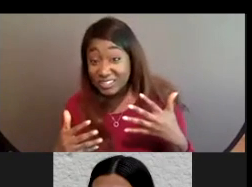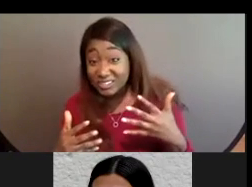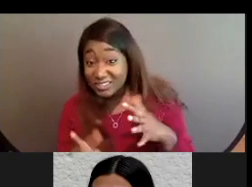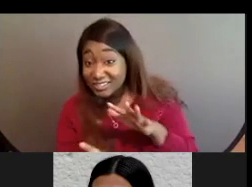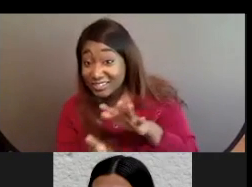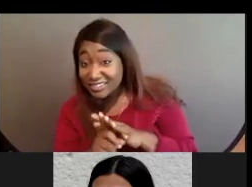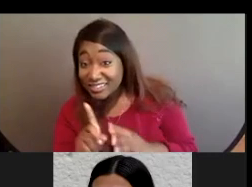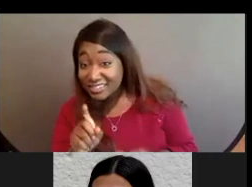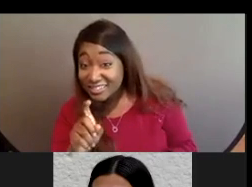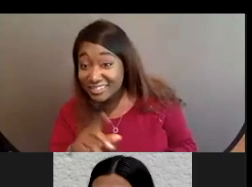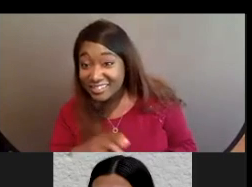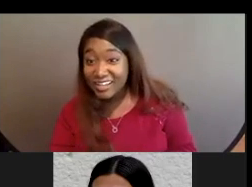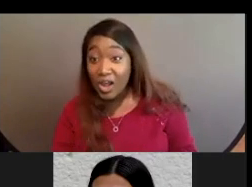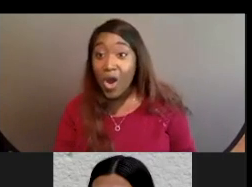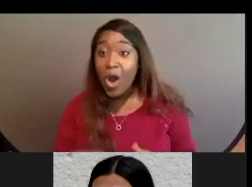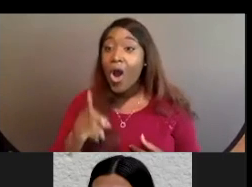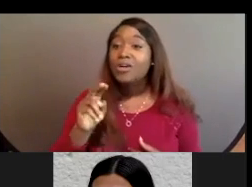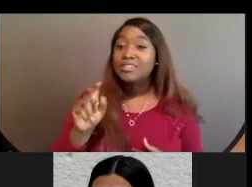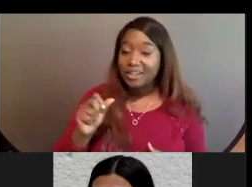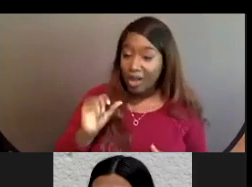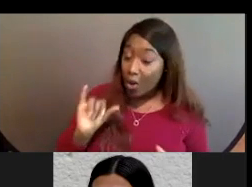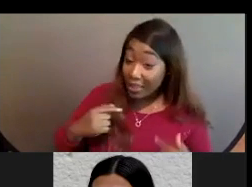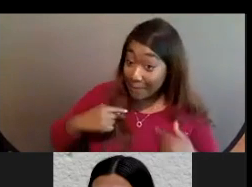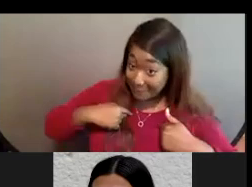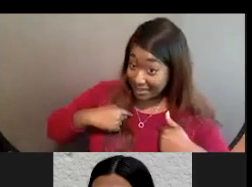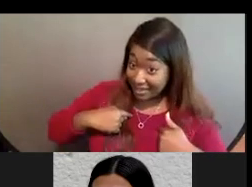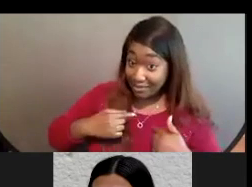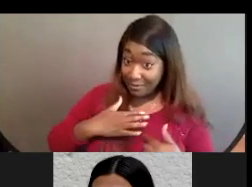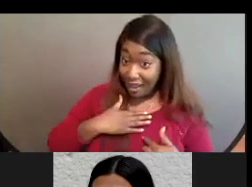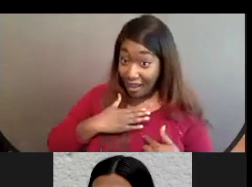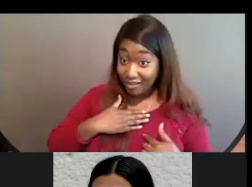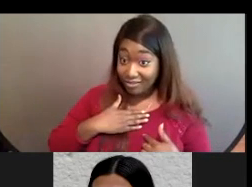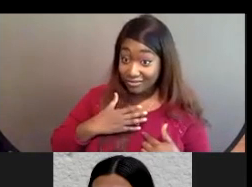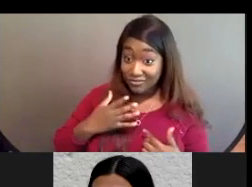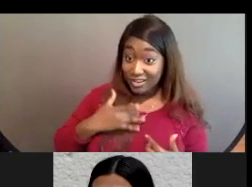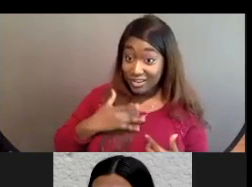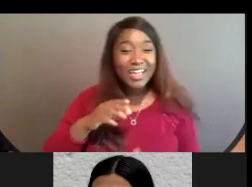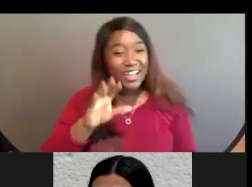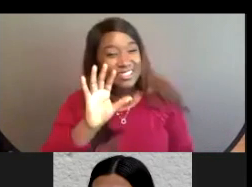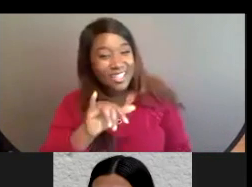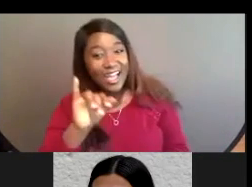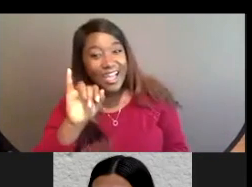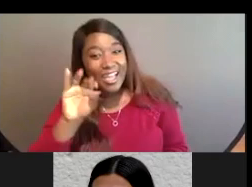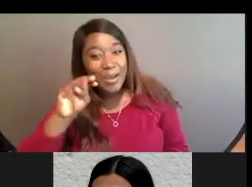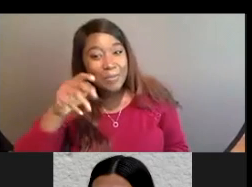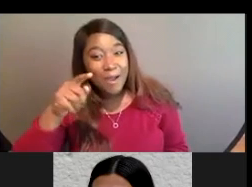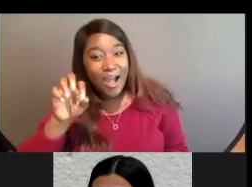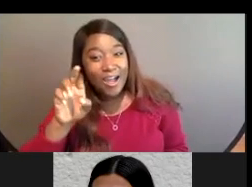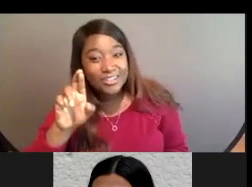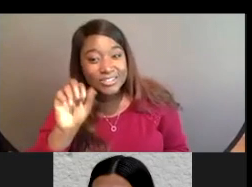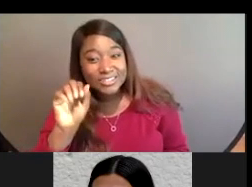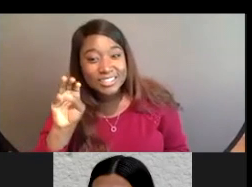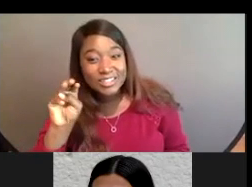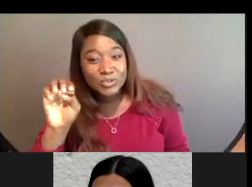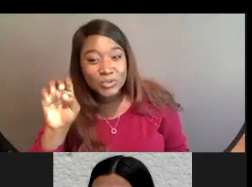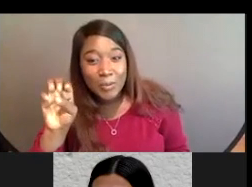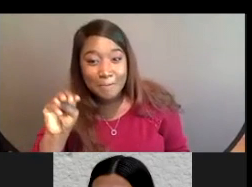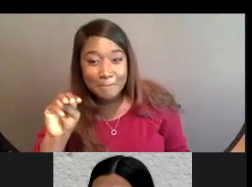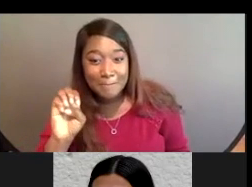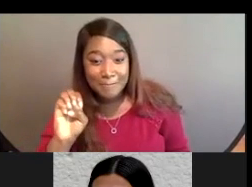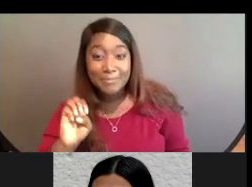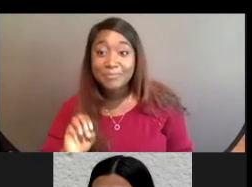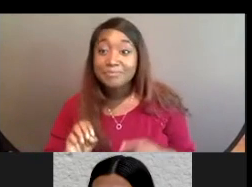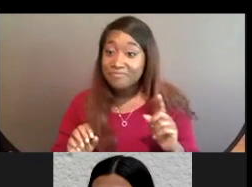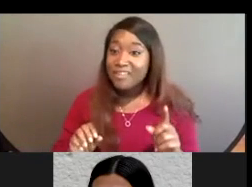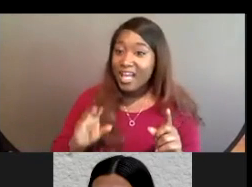so me yes. feeling like, okay, yeah. Yeah, so the imposter syndrome is within like feeling Yeah, like you can't own that concept. I think that